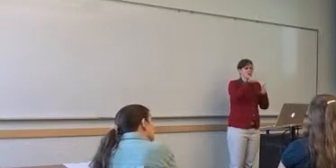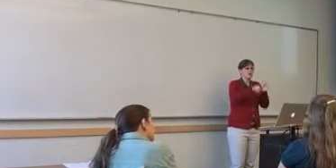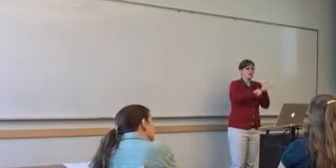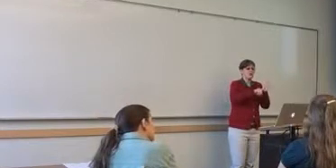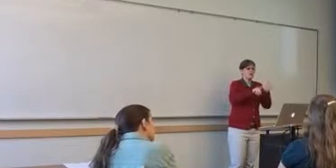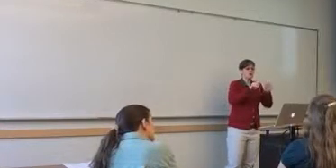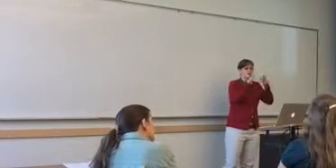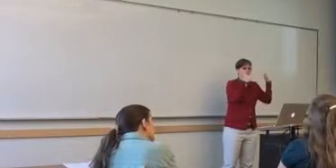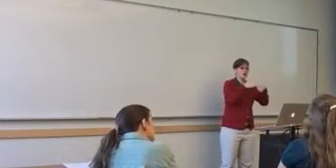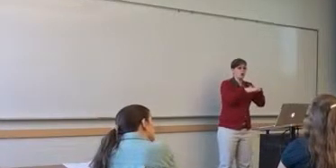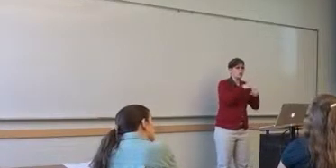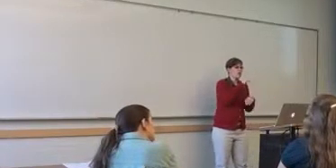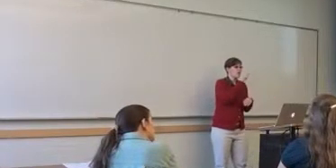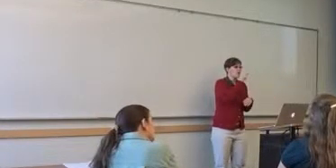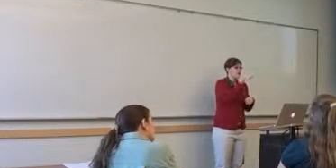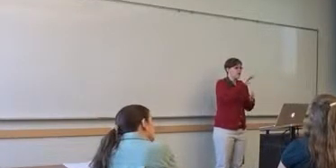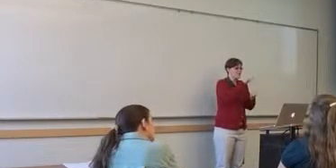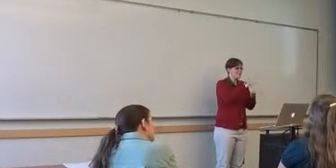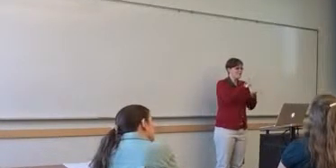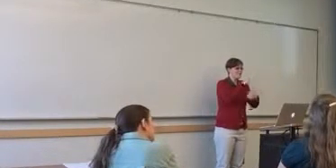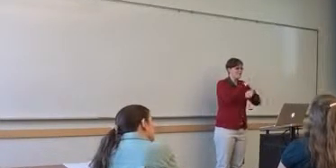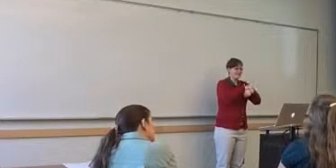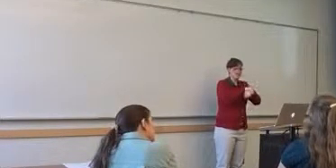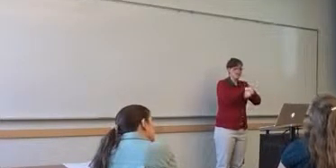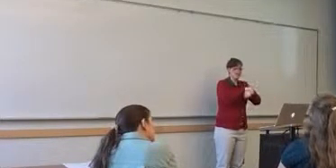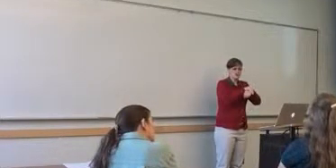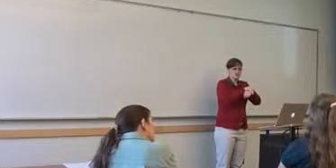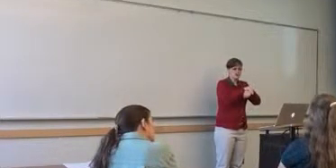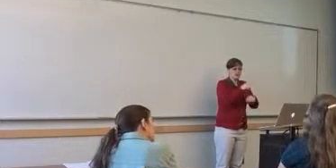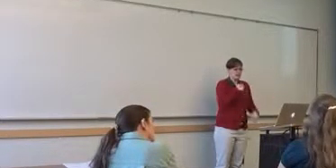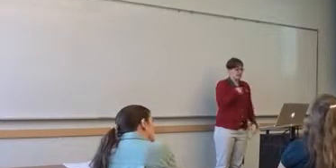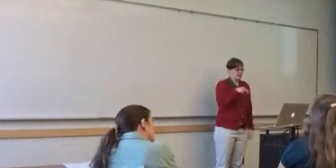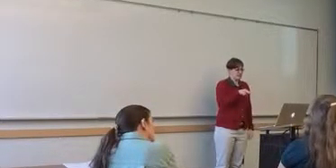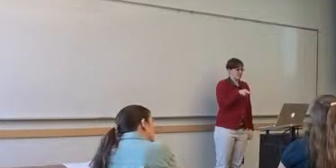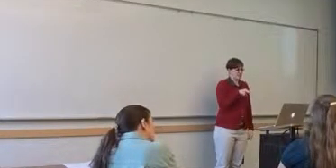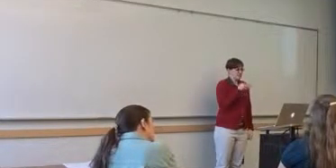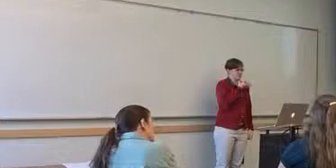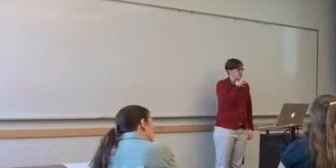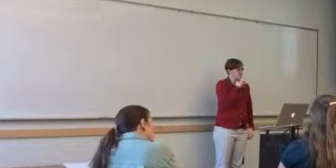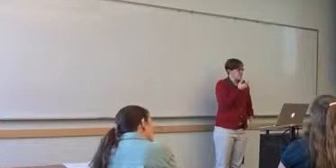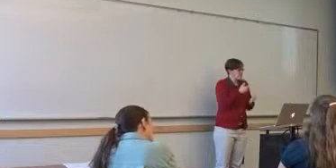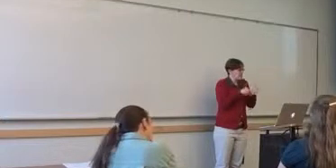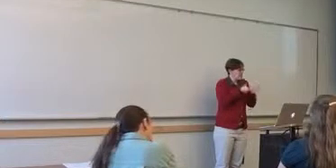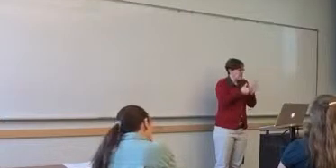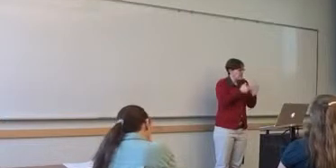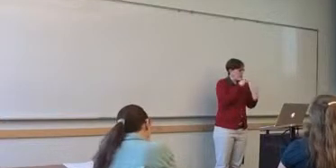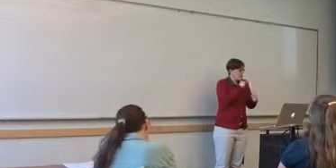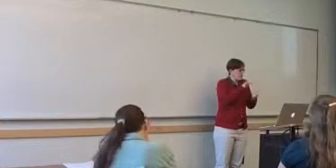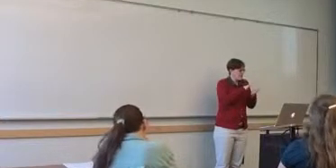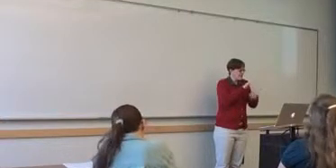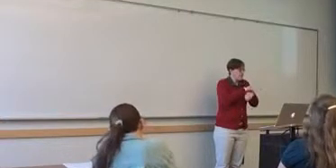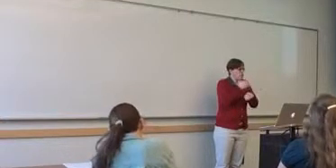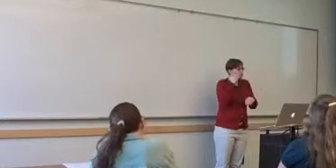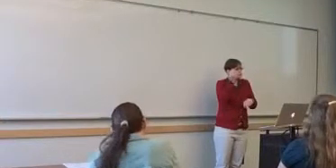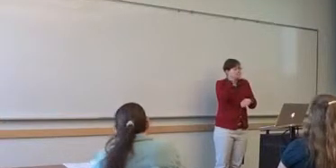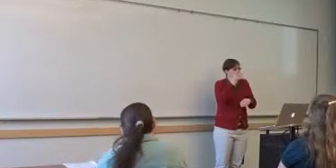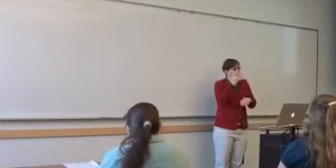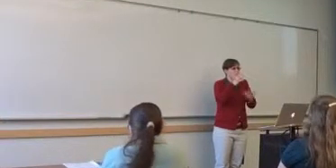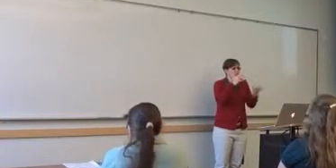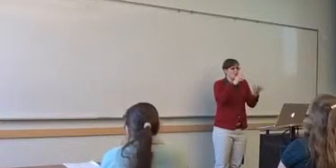PhD, his research focused on Old and Middle English. I wasn't sure what that meant. I